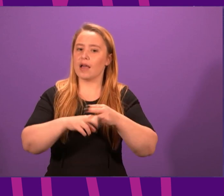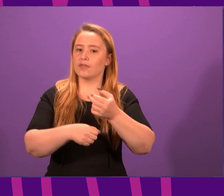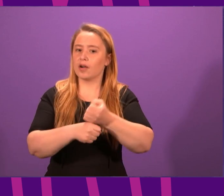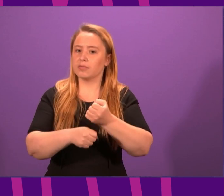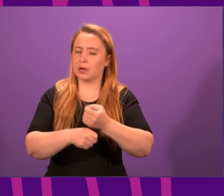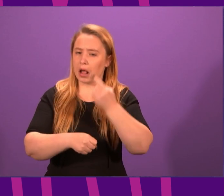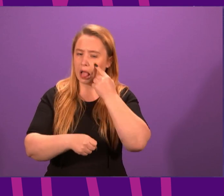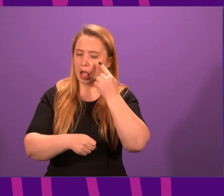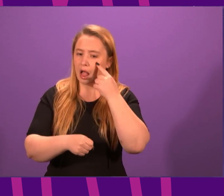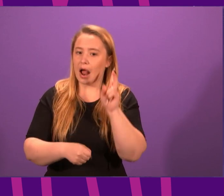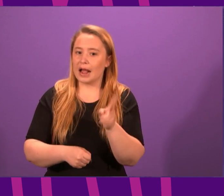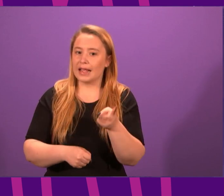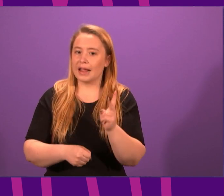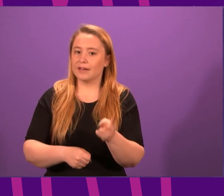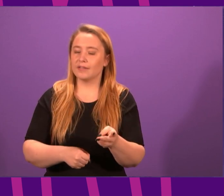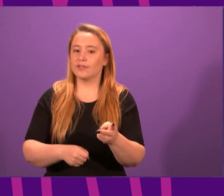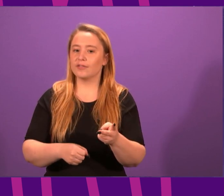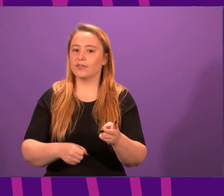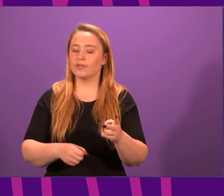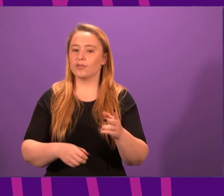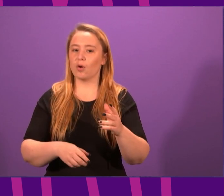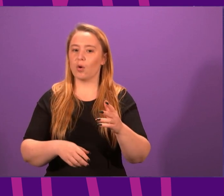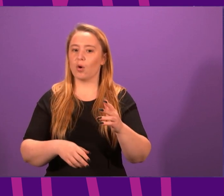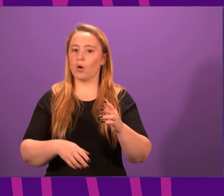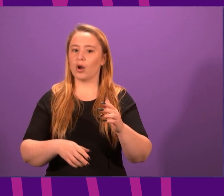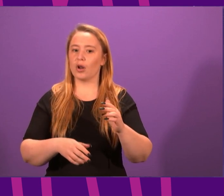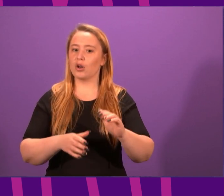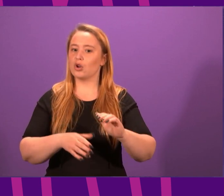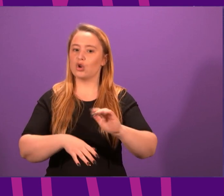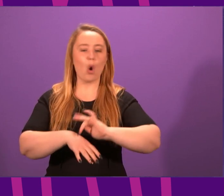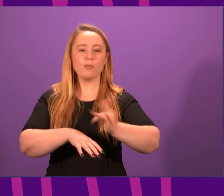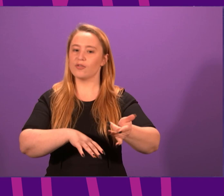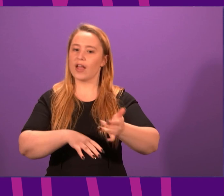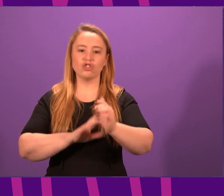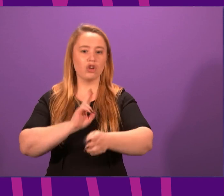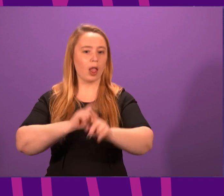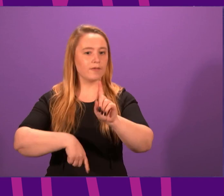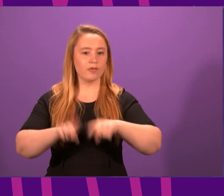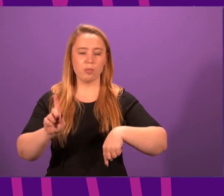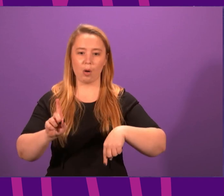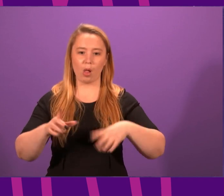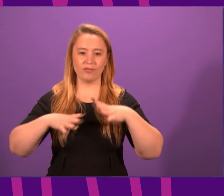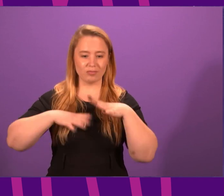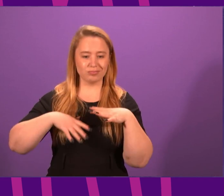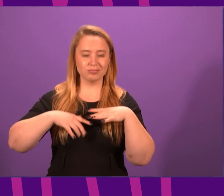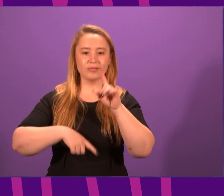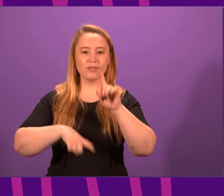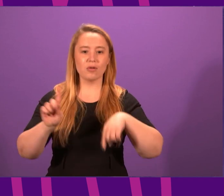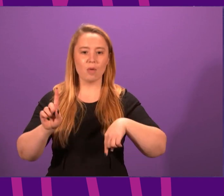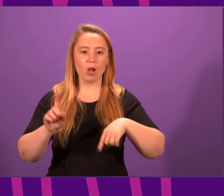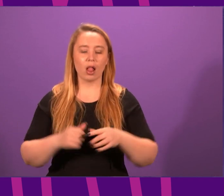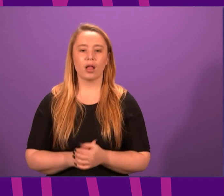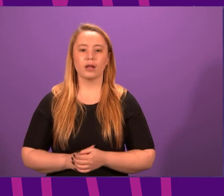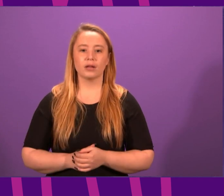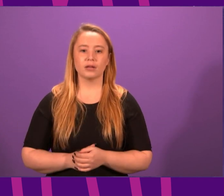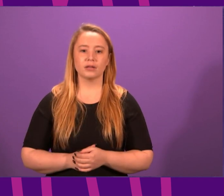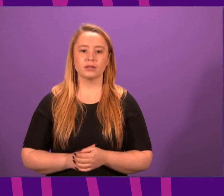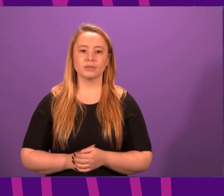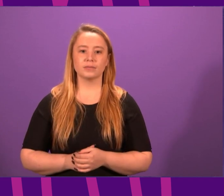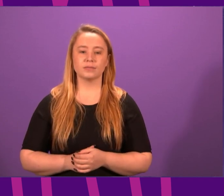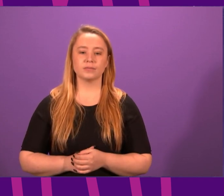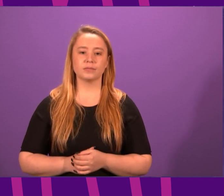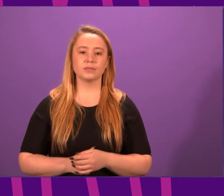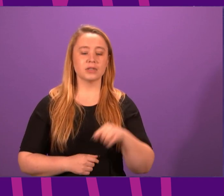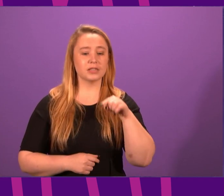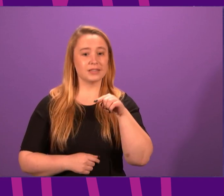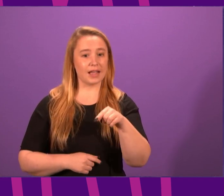and standing of amateur football, because there is irritation amongst amateur footballers that they are not in the similar